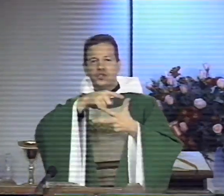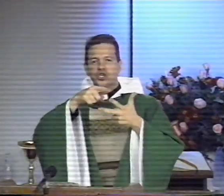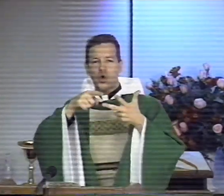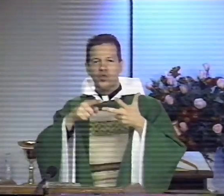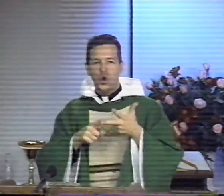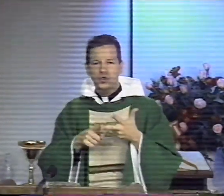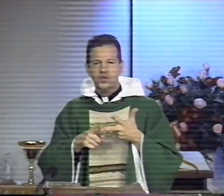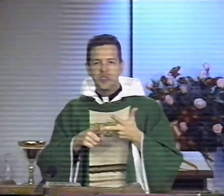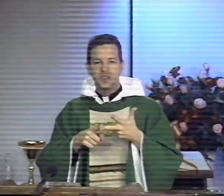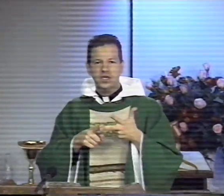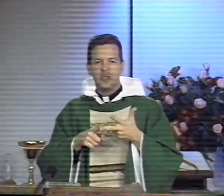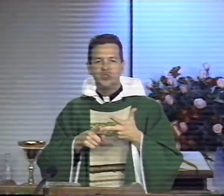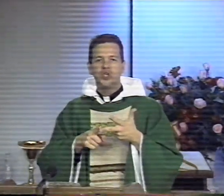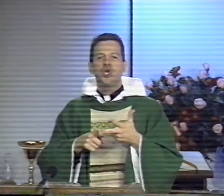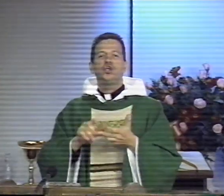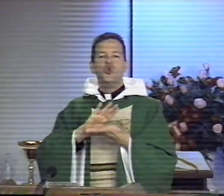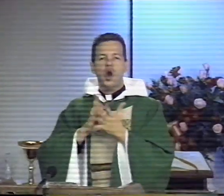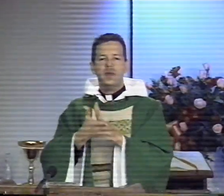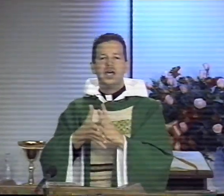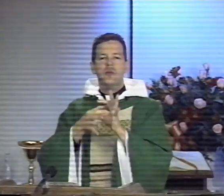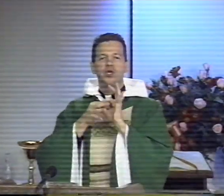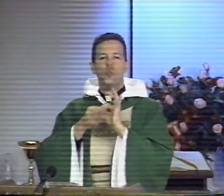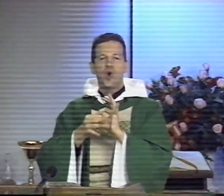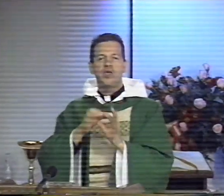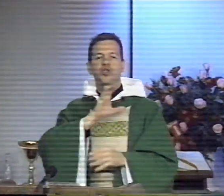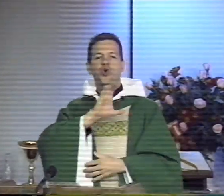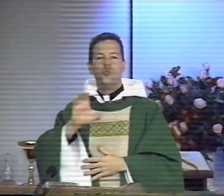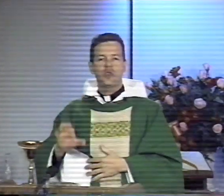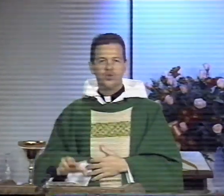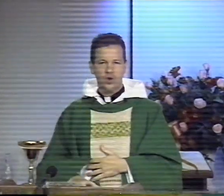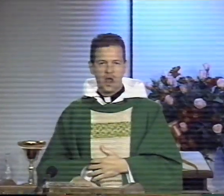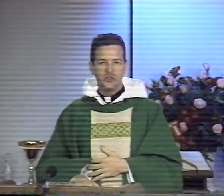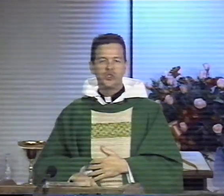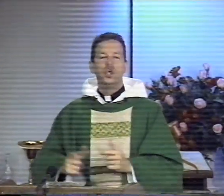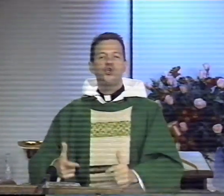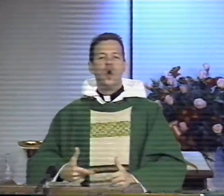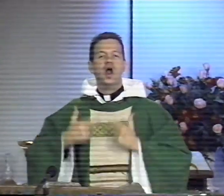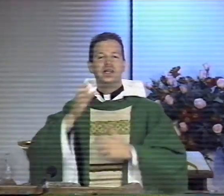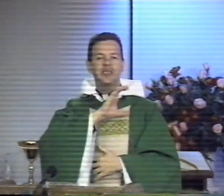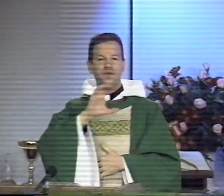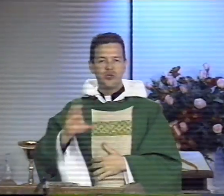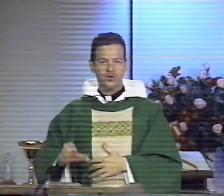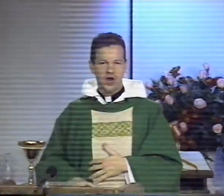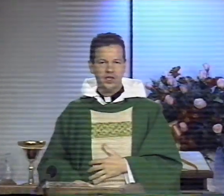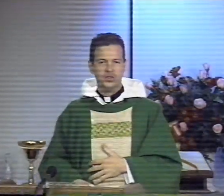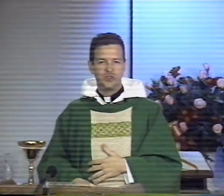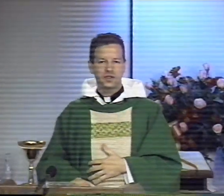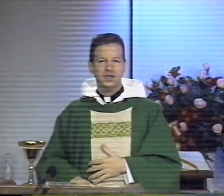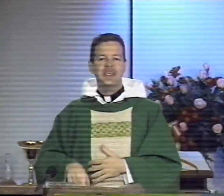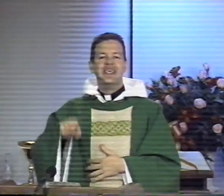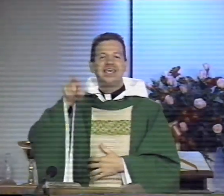show those three things, you are becoming one with Christ. You are living Christ.